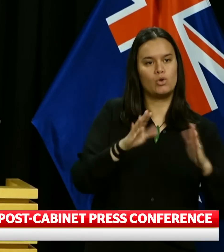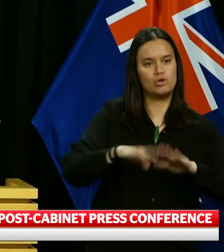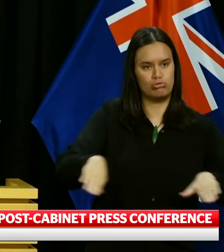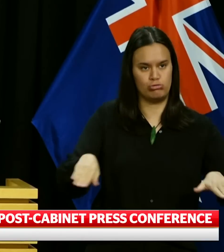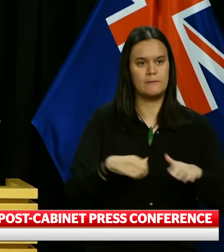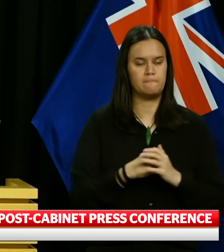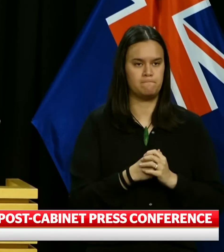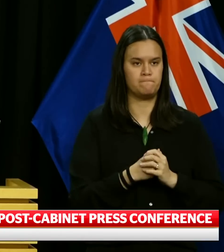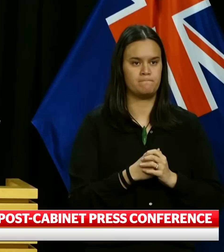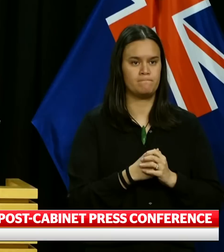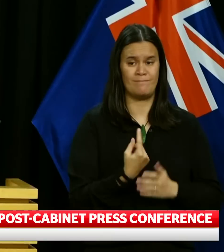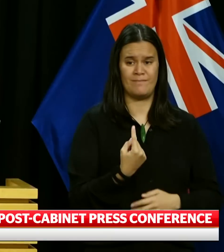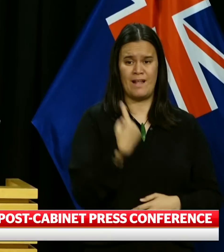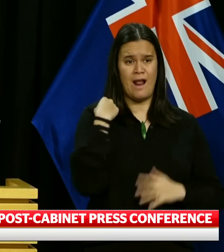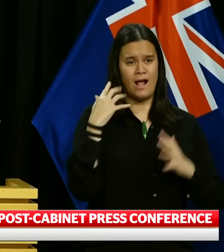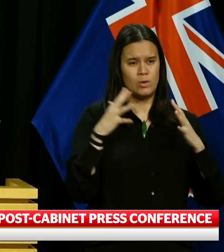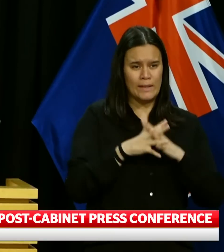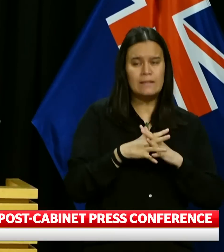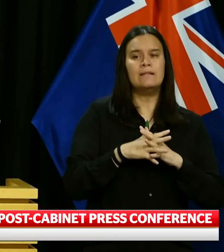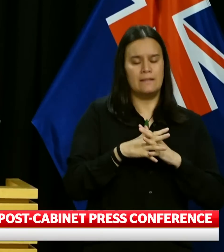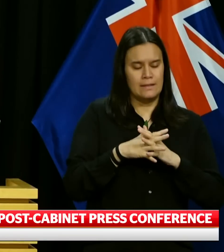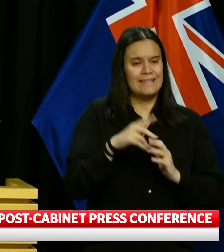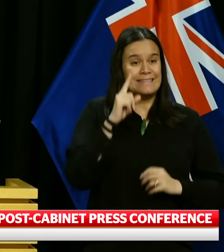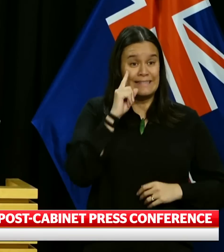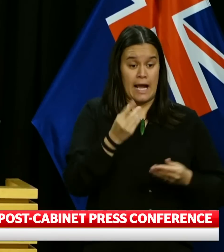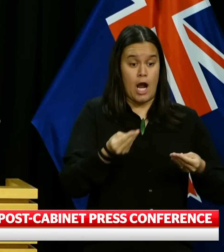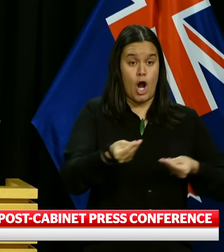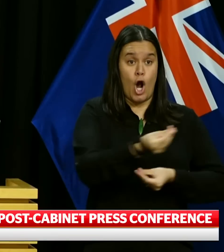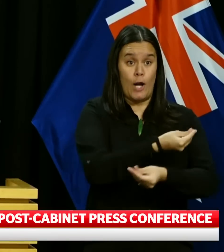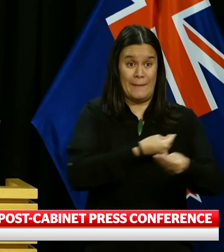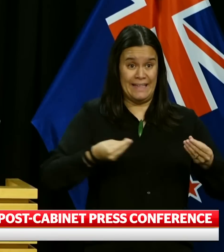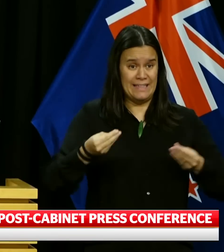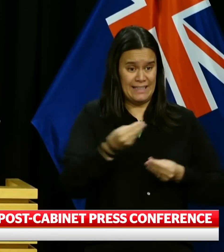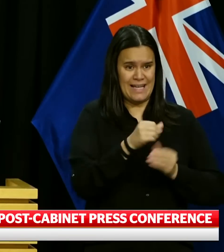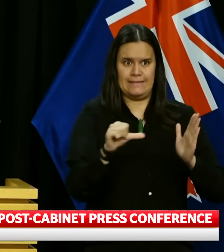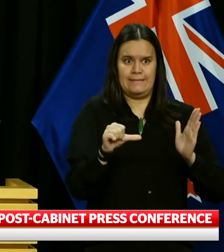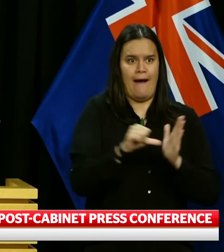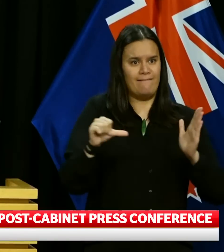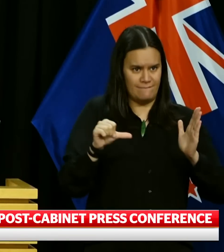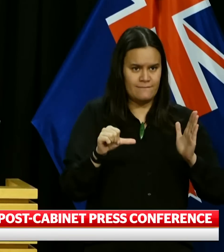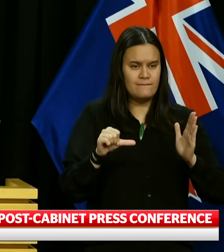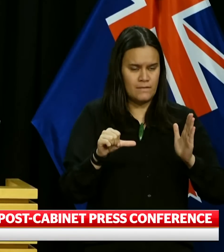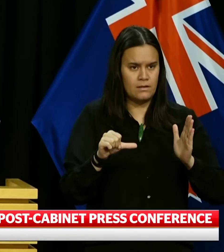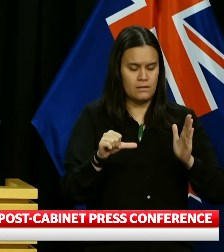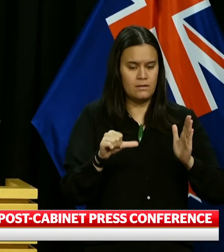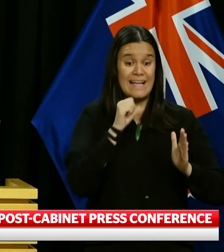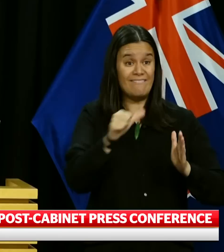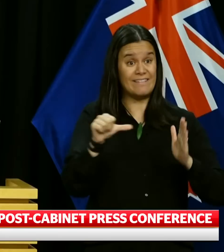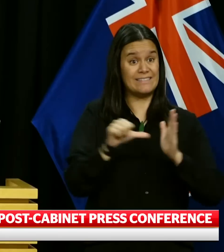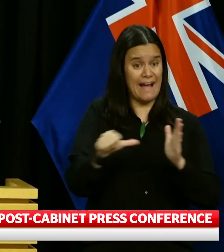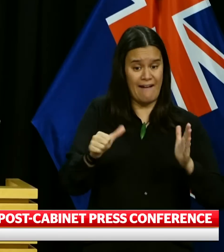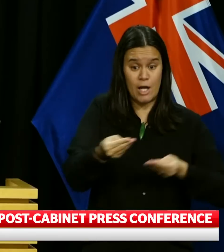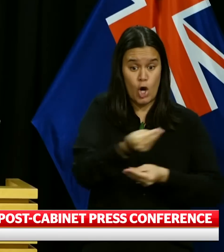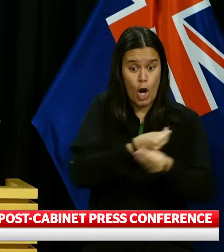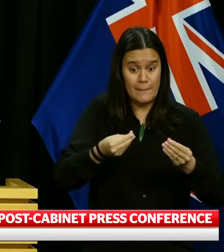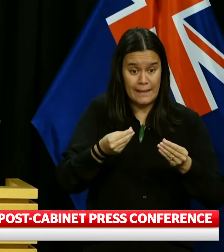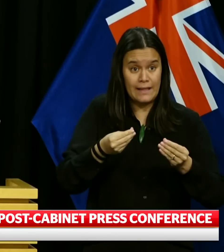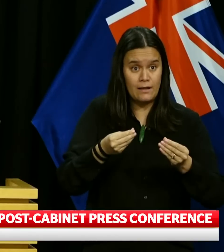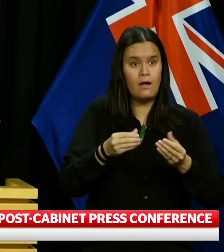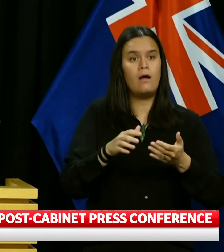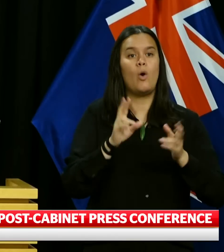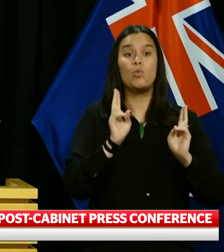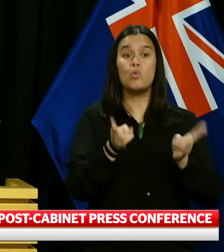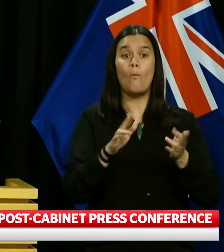that show that despite the tough economic times that we are in, which would usually see child poverty rates climbing, we've instead seen